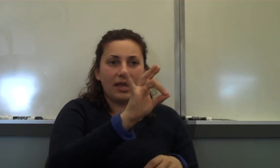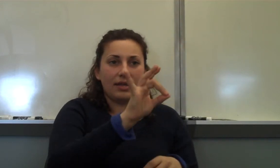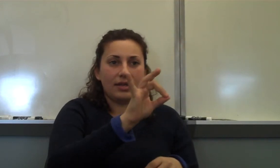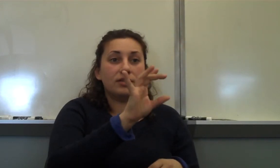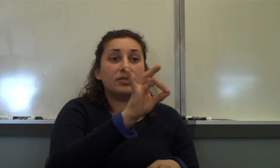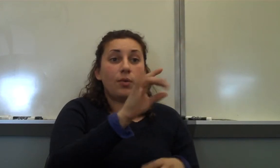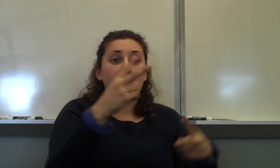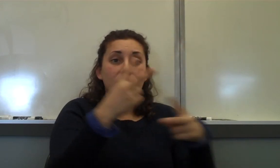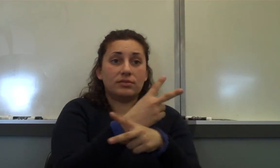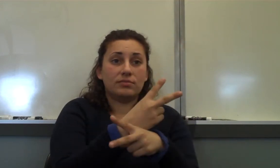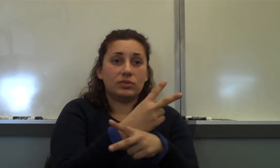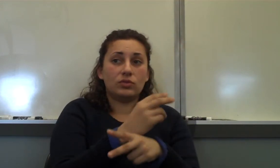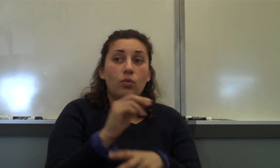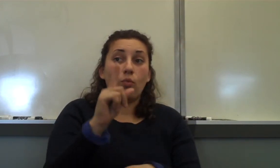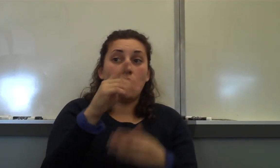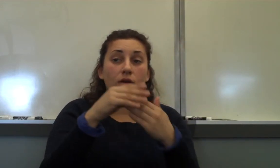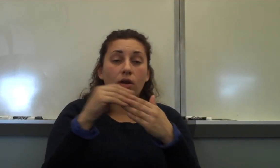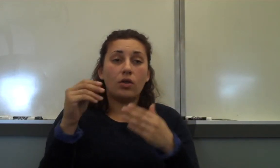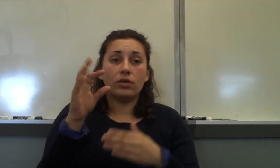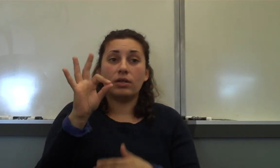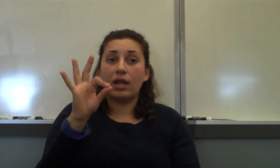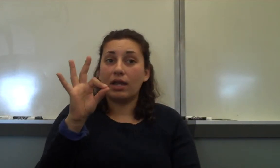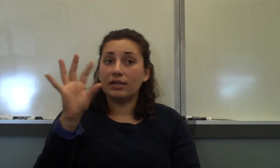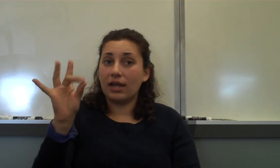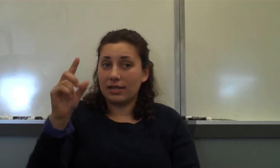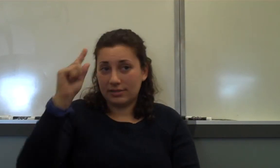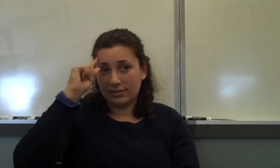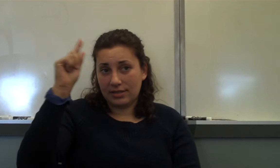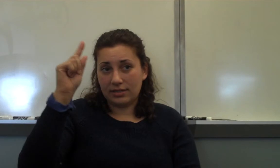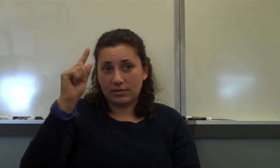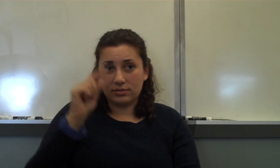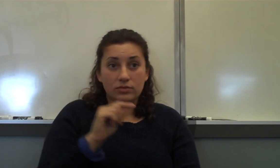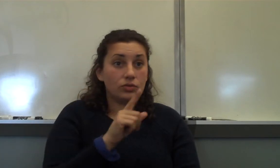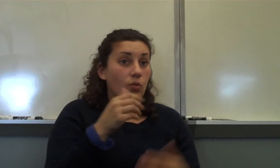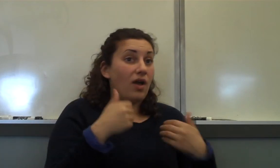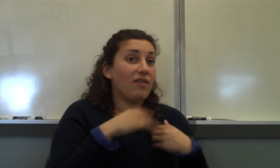okay, I've got 8 is the number of cans of tennis balls.